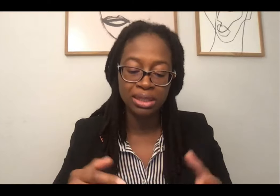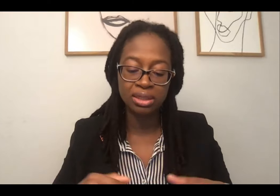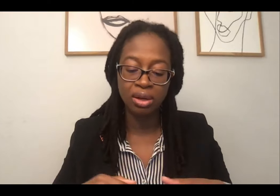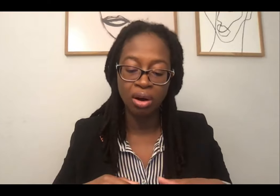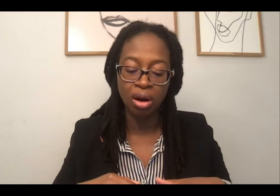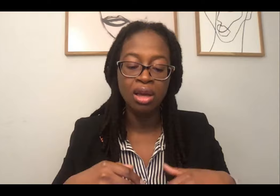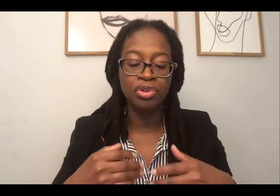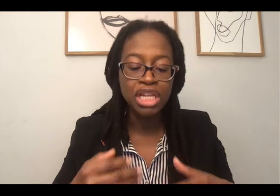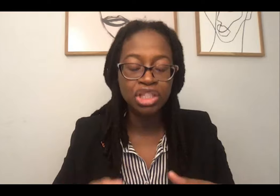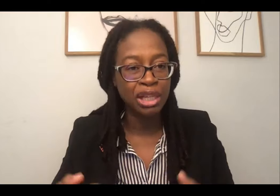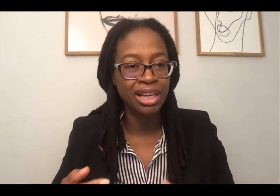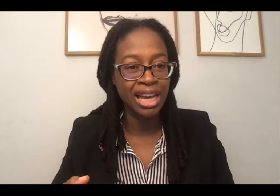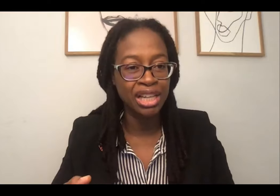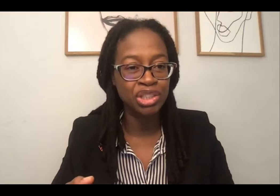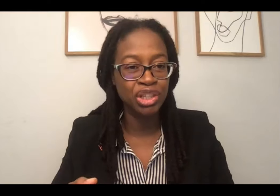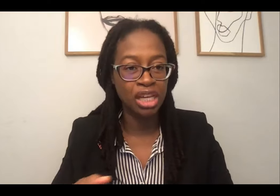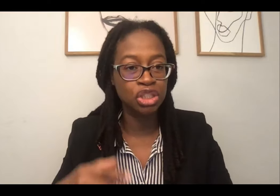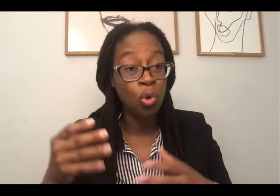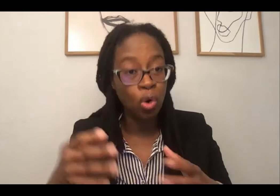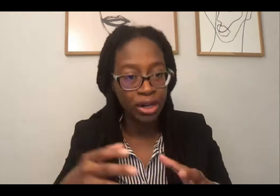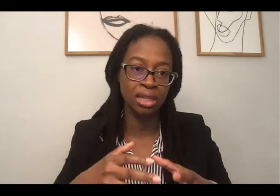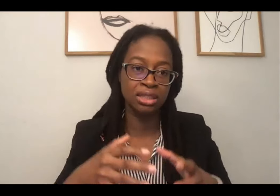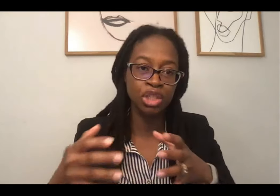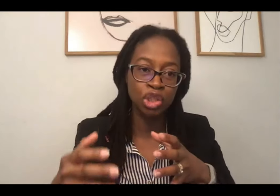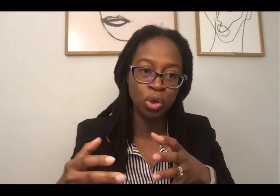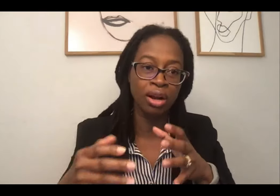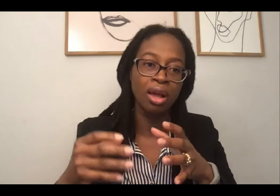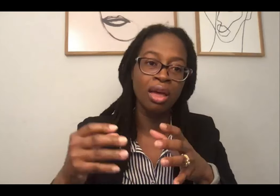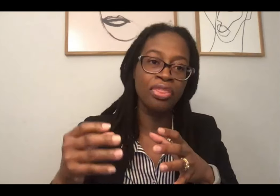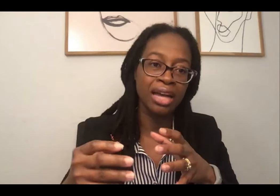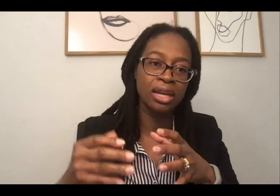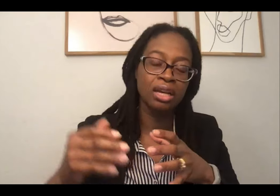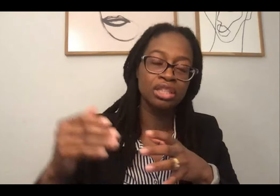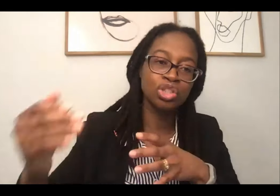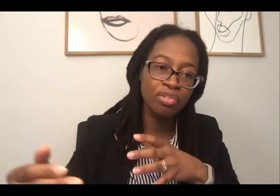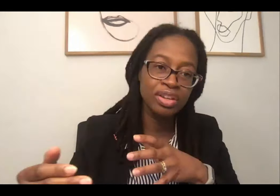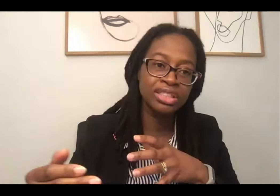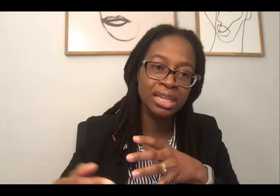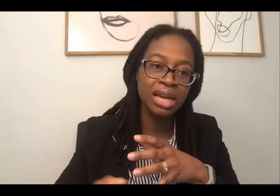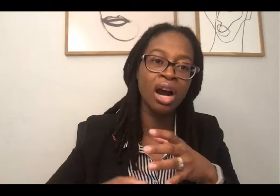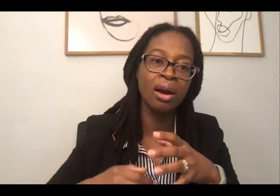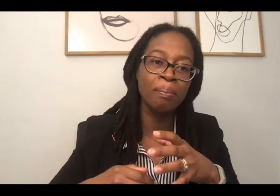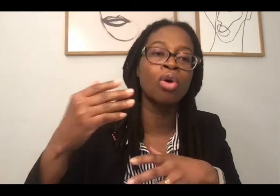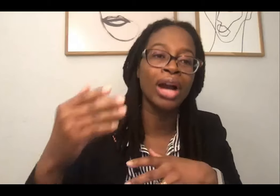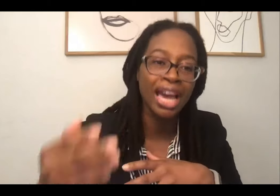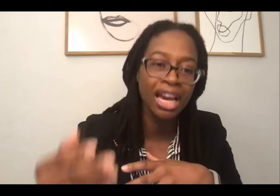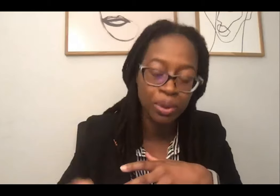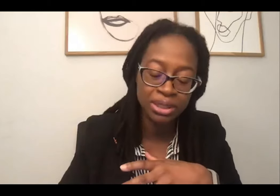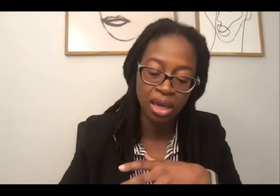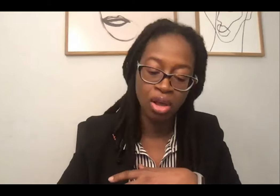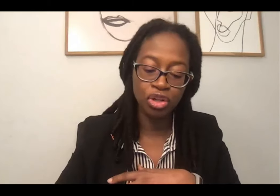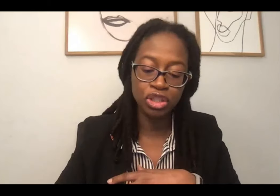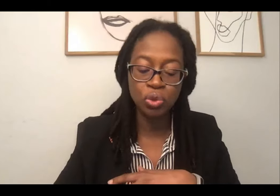called regional special education coordinators to ensure that services are become more equitable